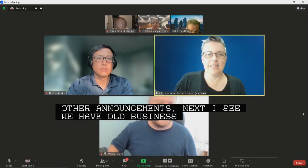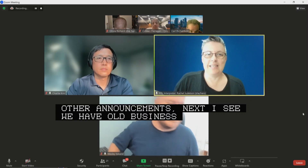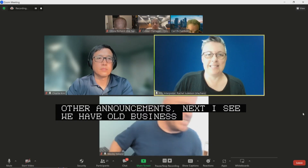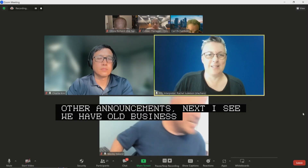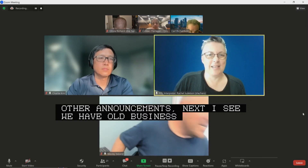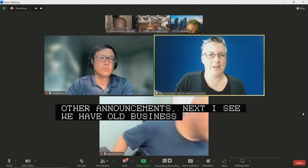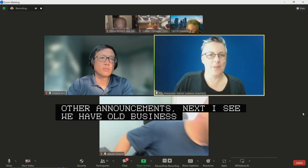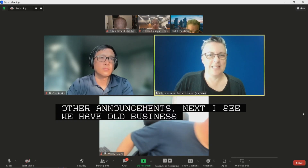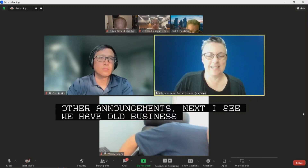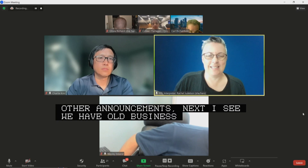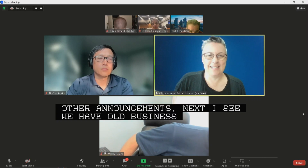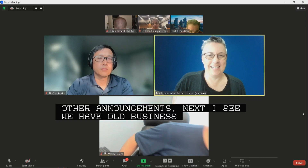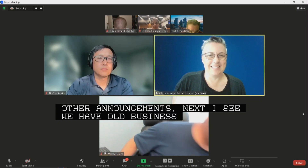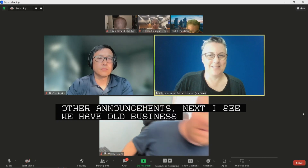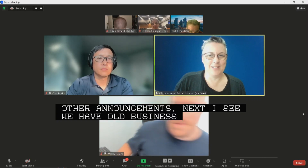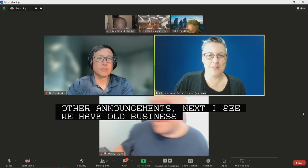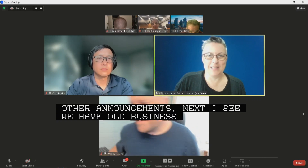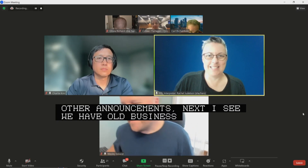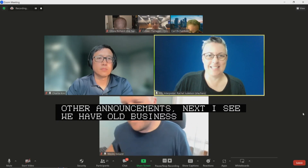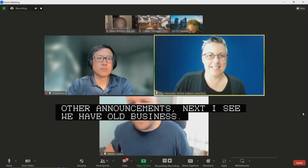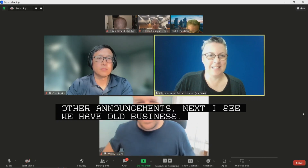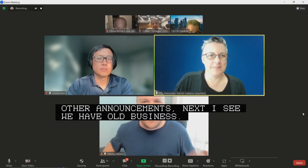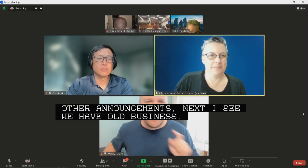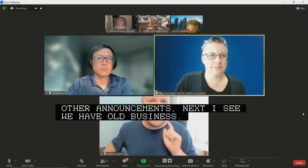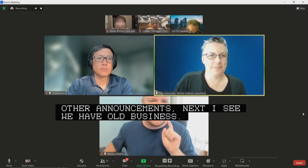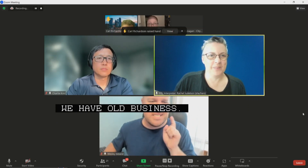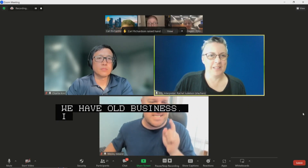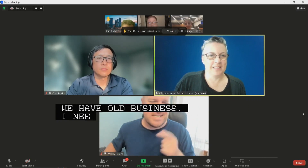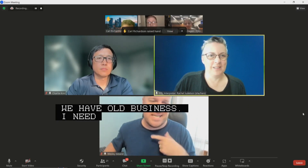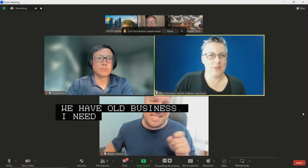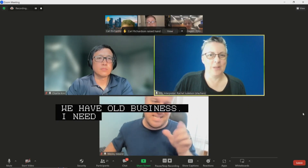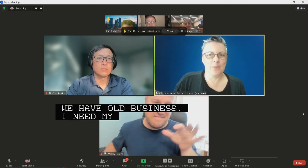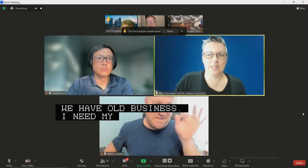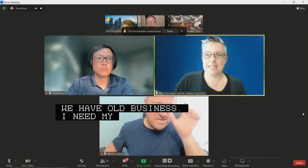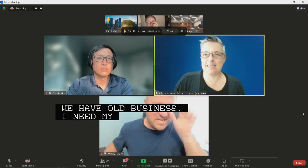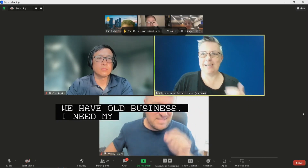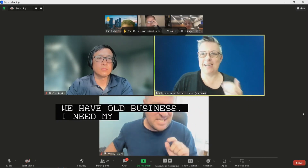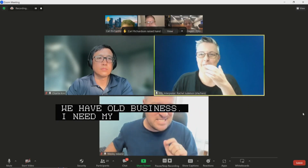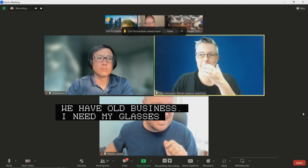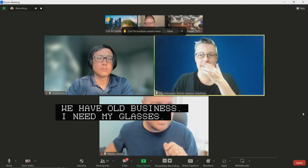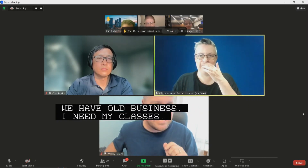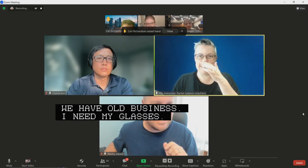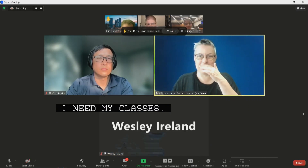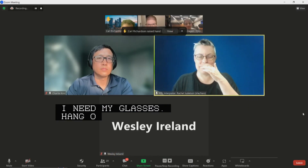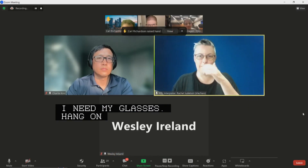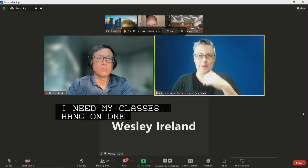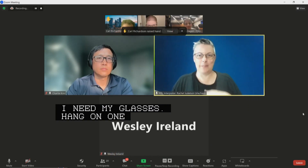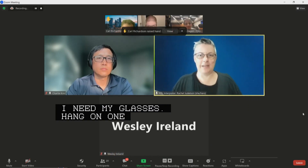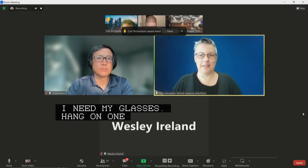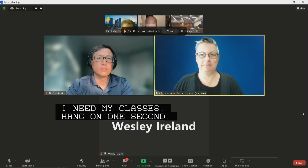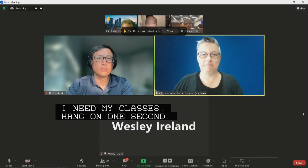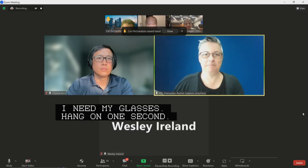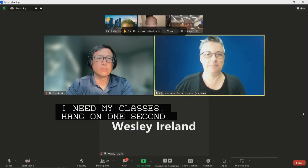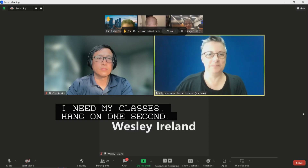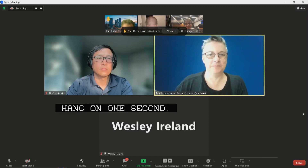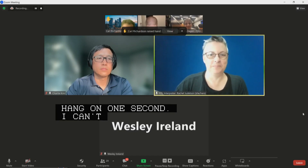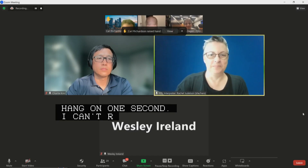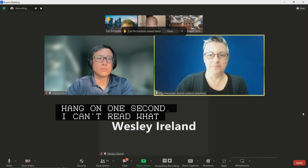I need my glasses. Hang on one second. I can't read what this says. Hold on one second. I gotta find my glasses. I'll be right